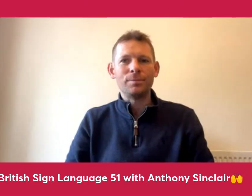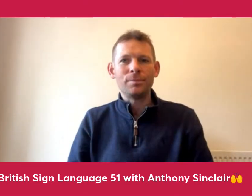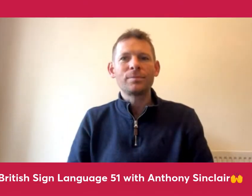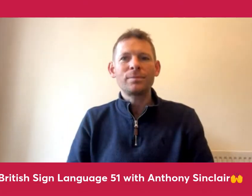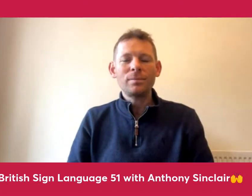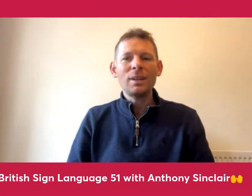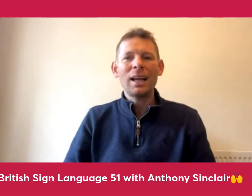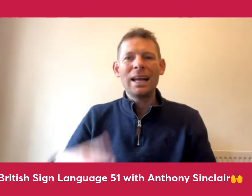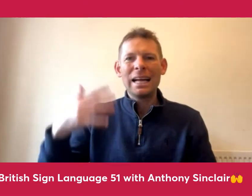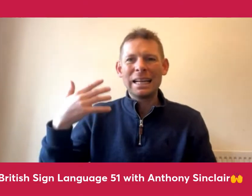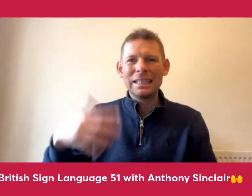Cornwall,